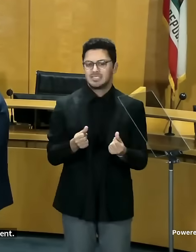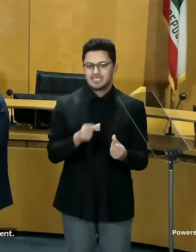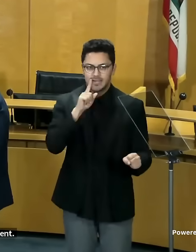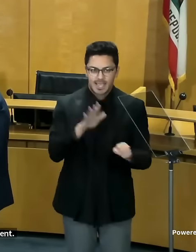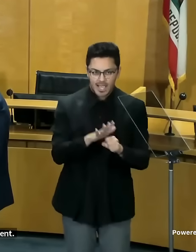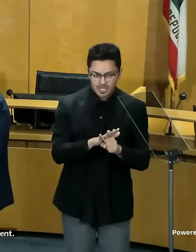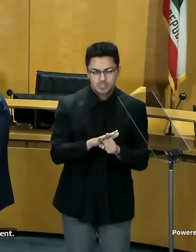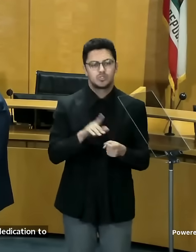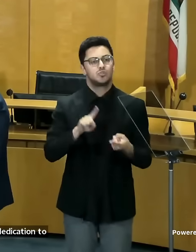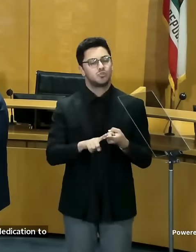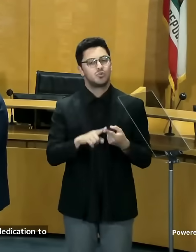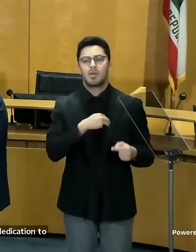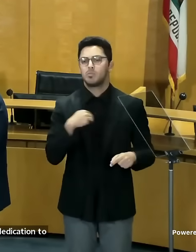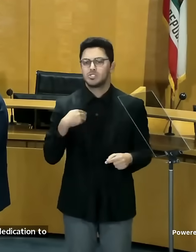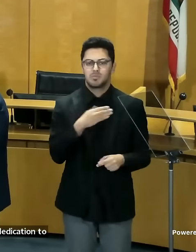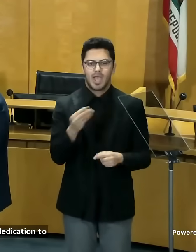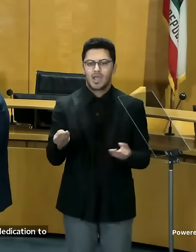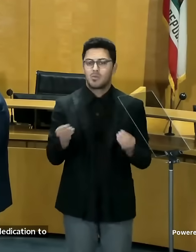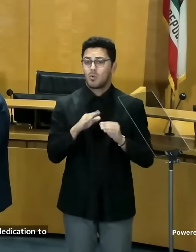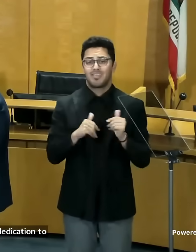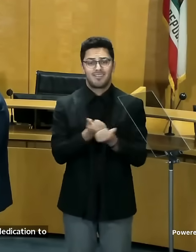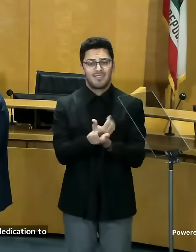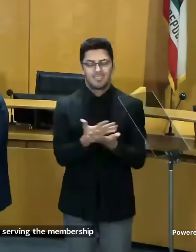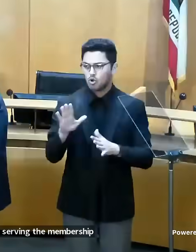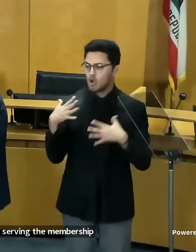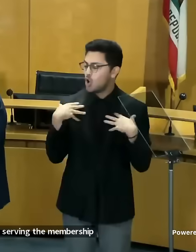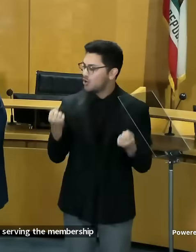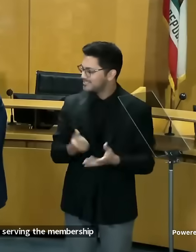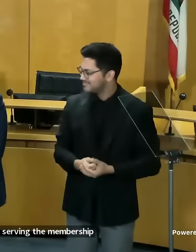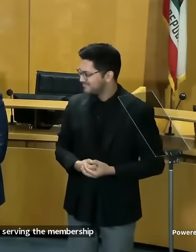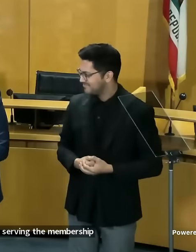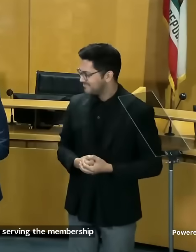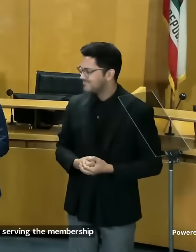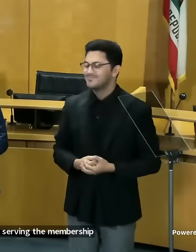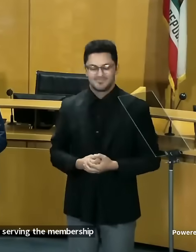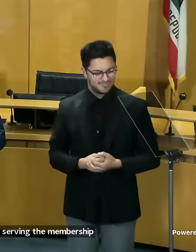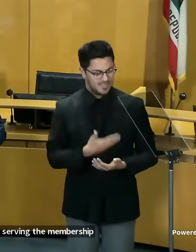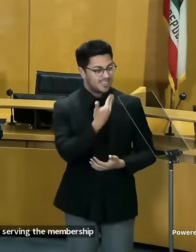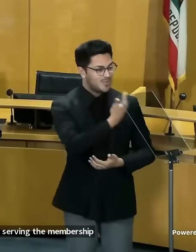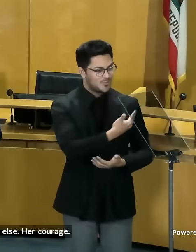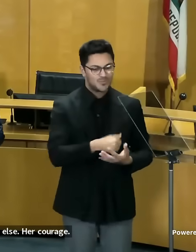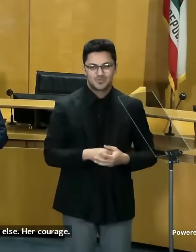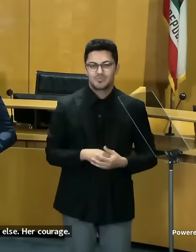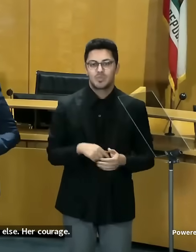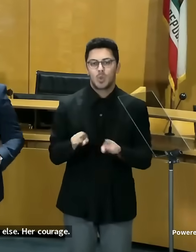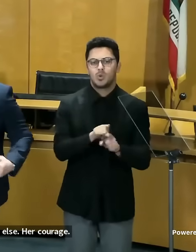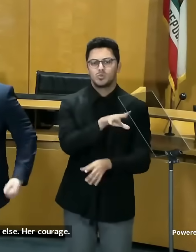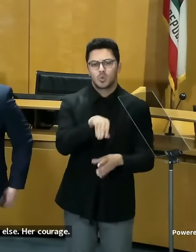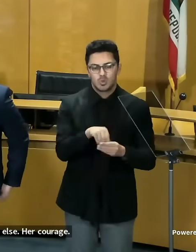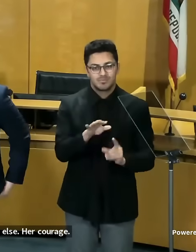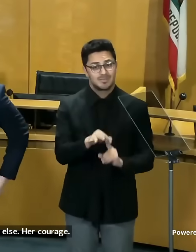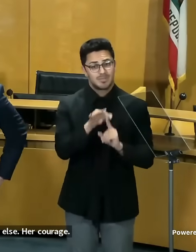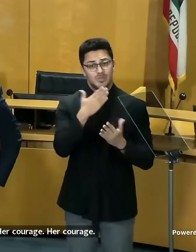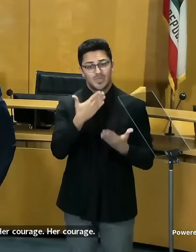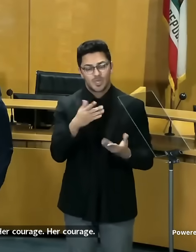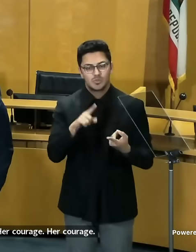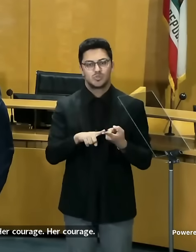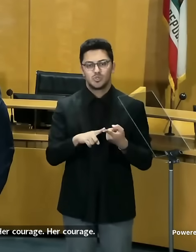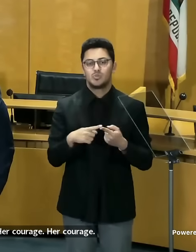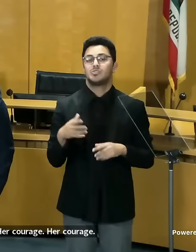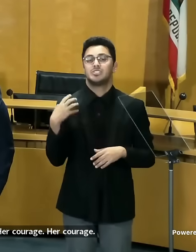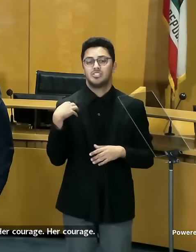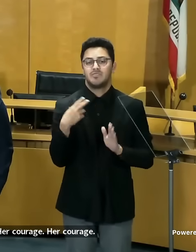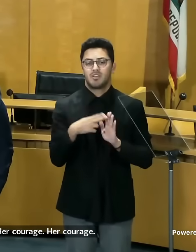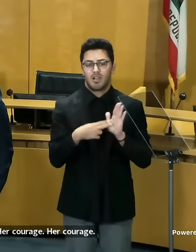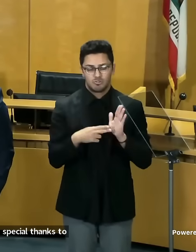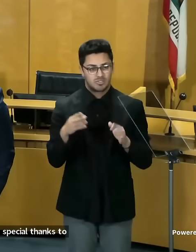to serving the membership, and more than anything else, her courage. Her courage. I also want to include a special thanks to Chief Contracts Officer